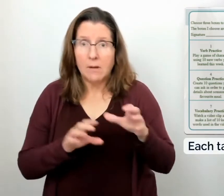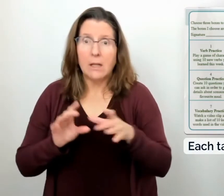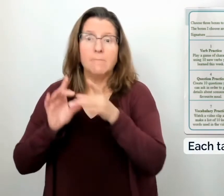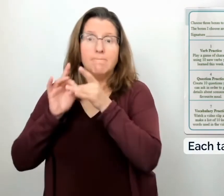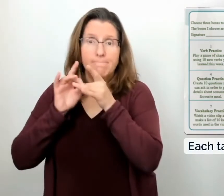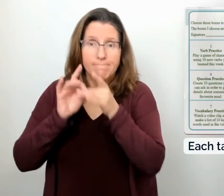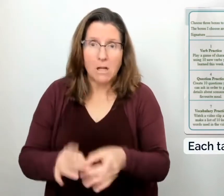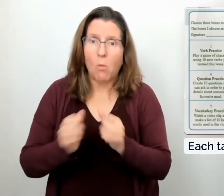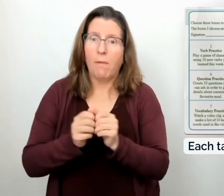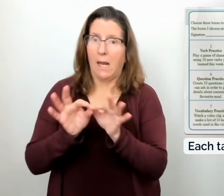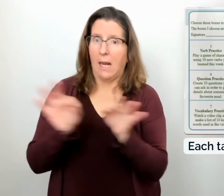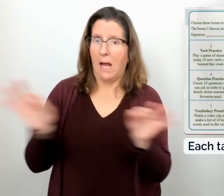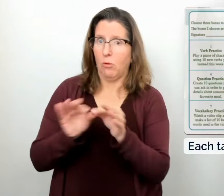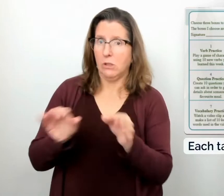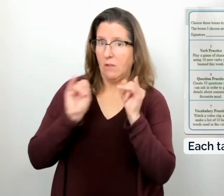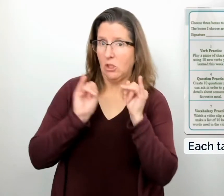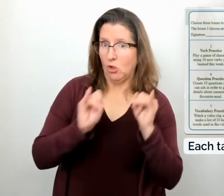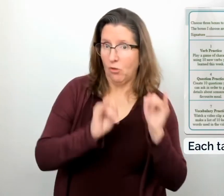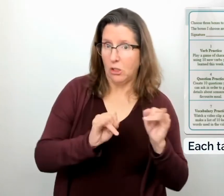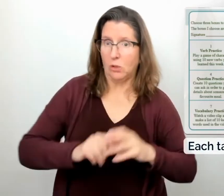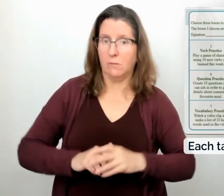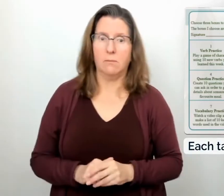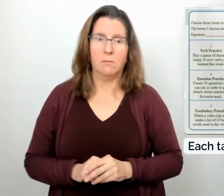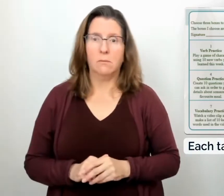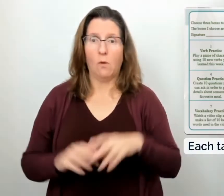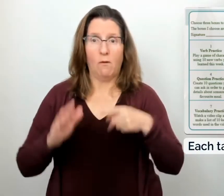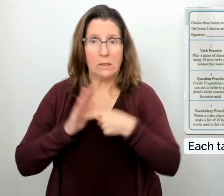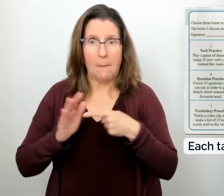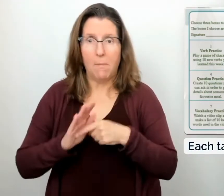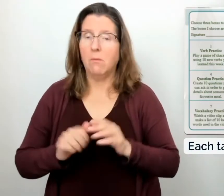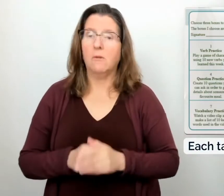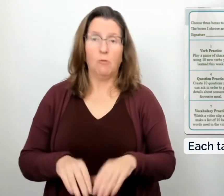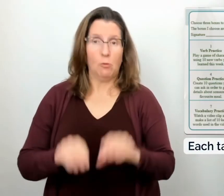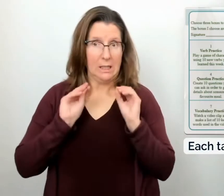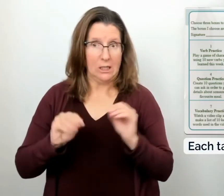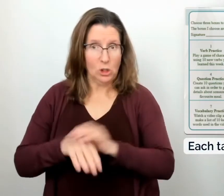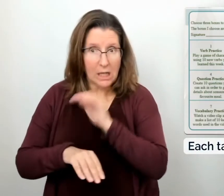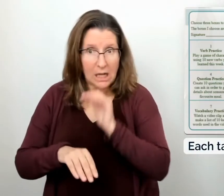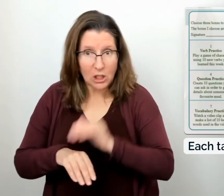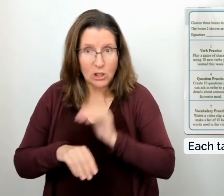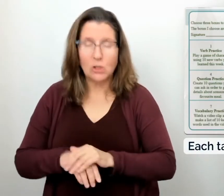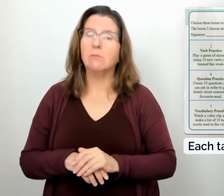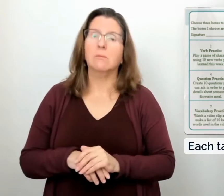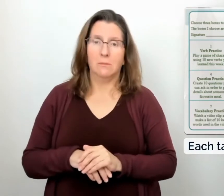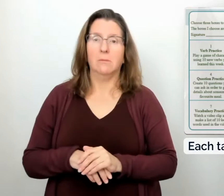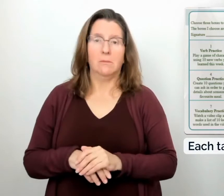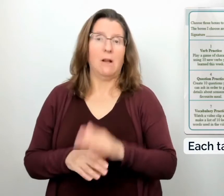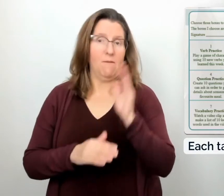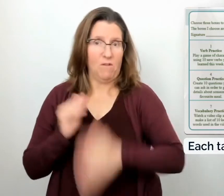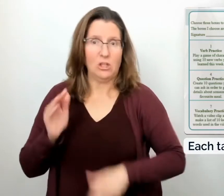Each activity is completed in the language of instruction. If the lesson is in English, then their work